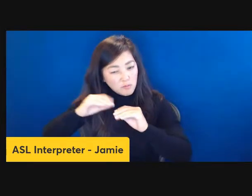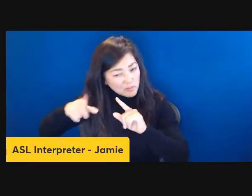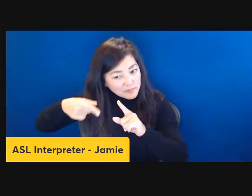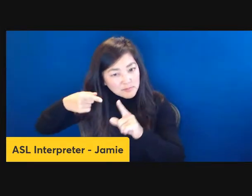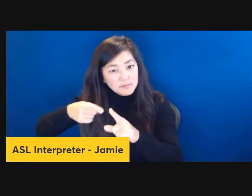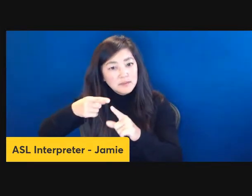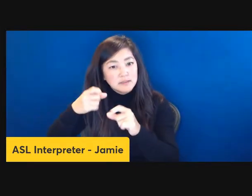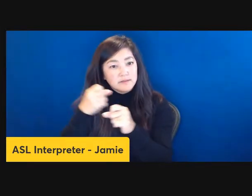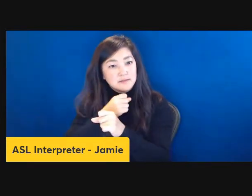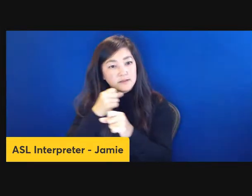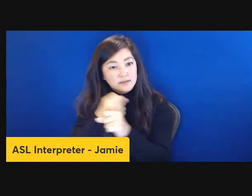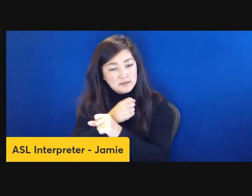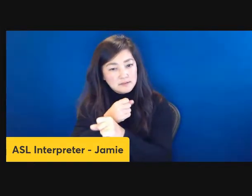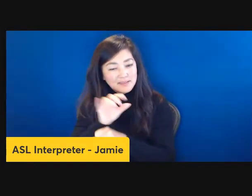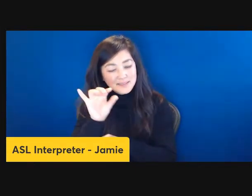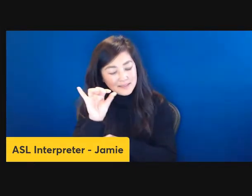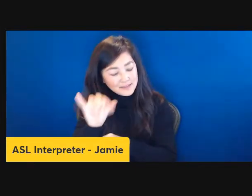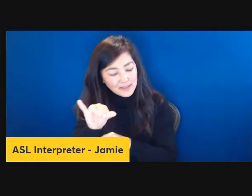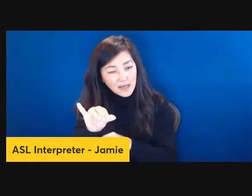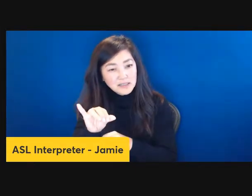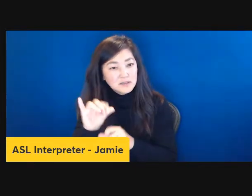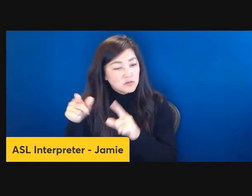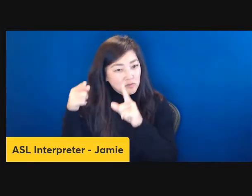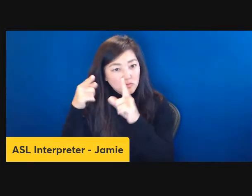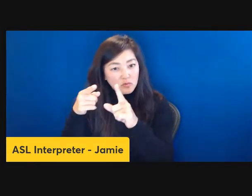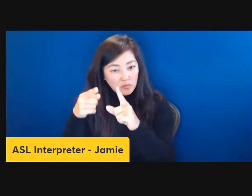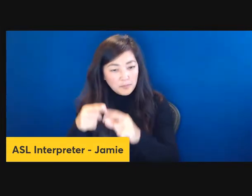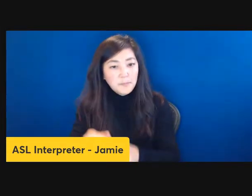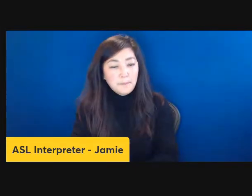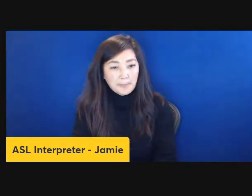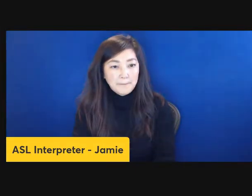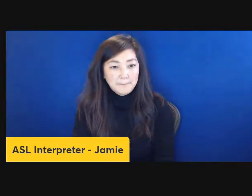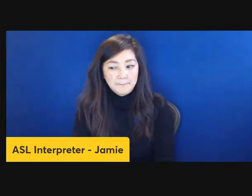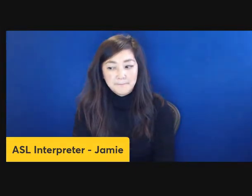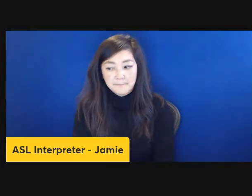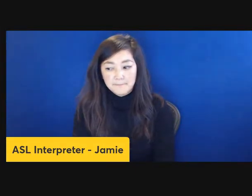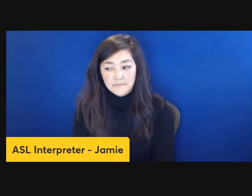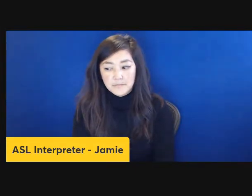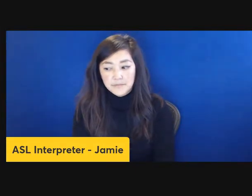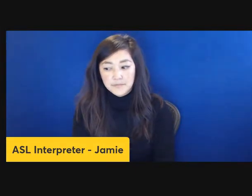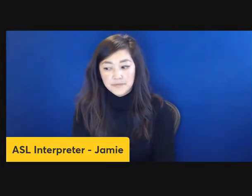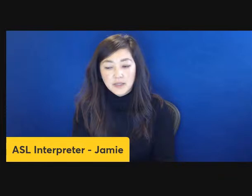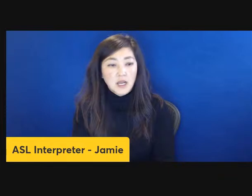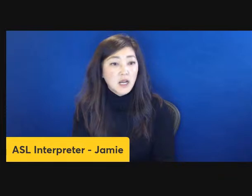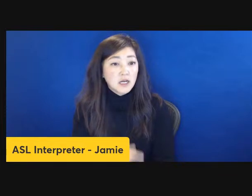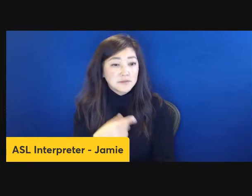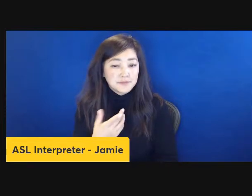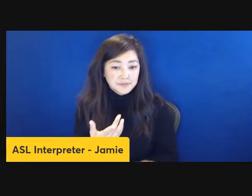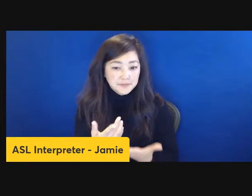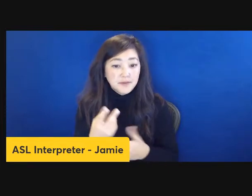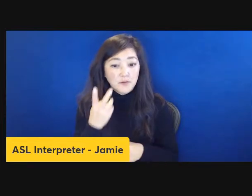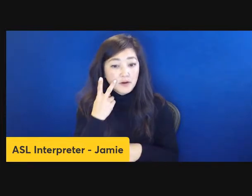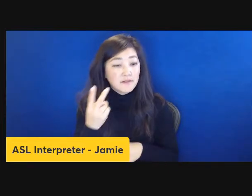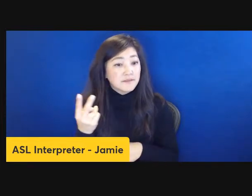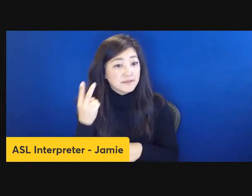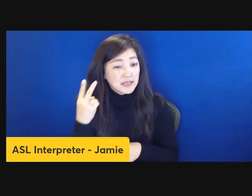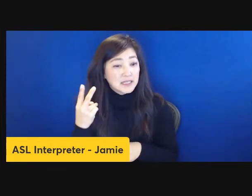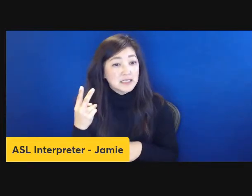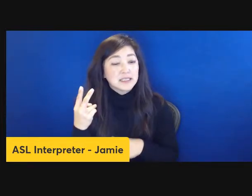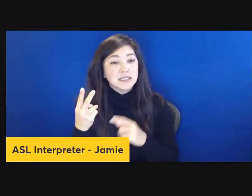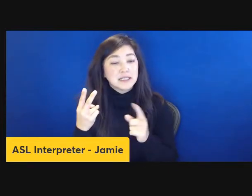statistics. This is our legacy. As you reflect on this history, it's useful to keep in